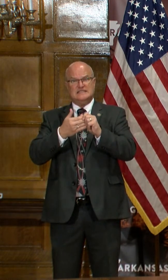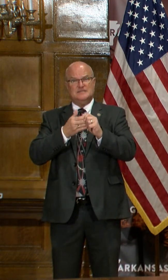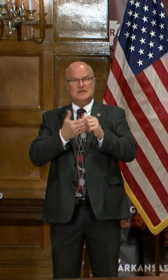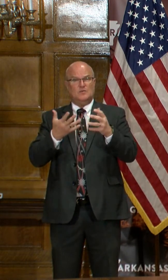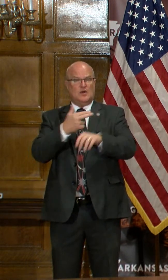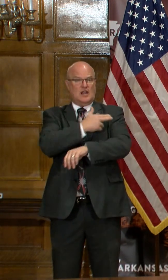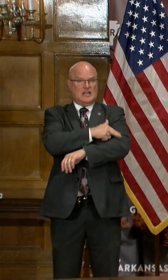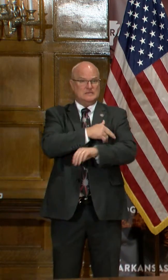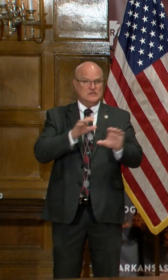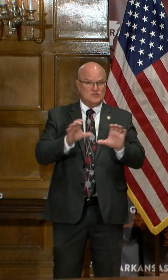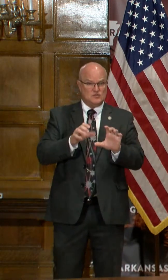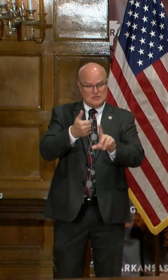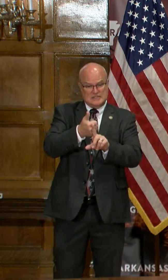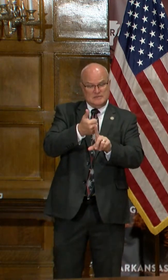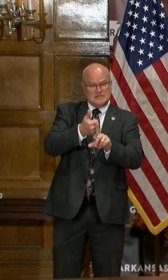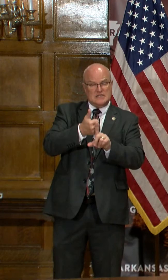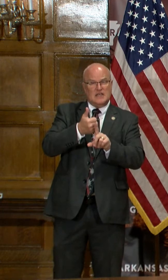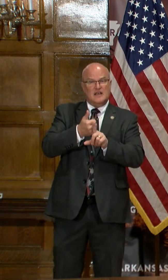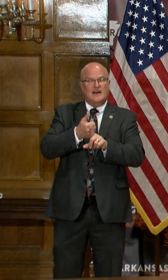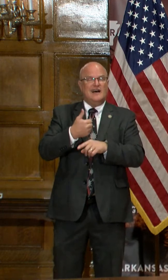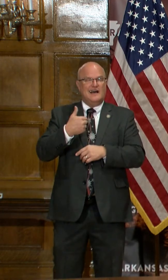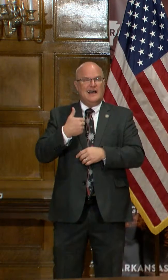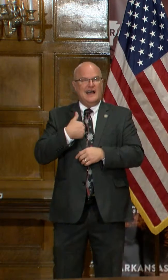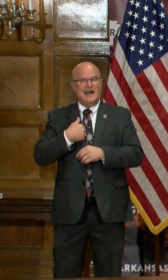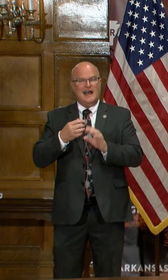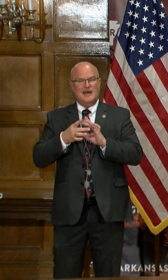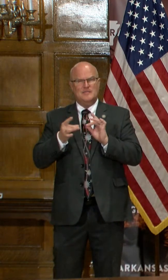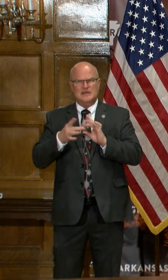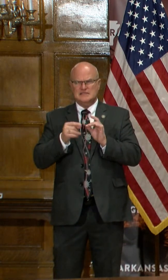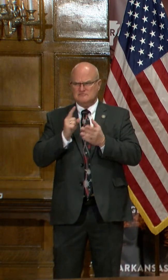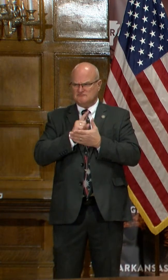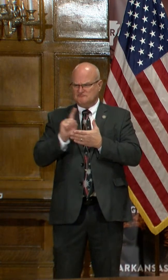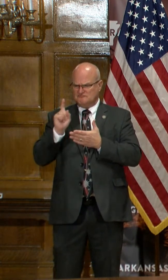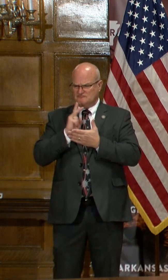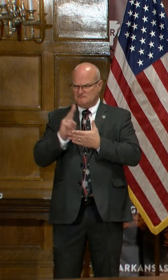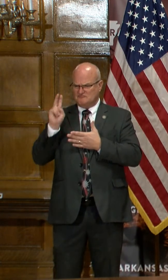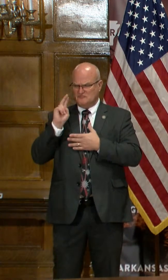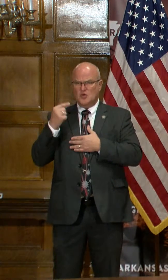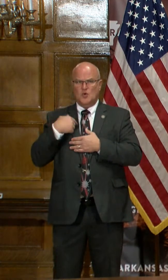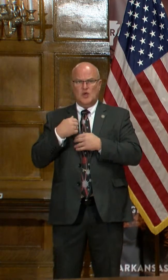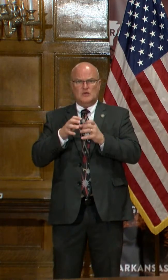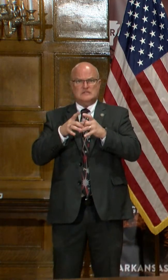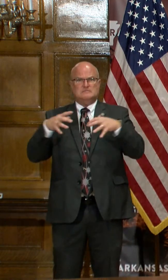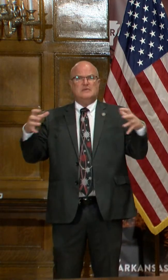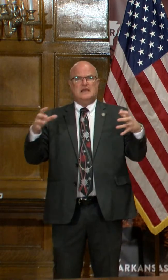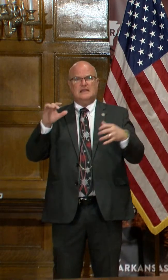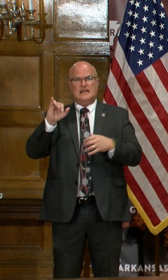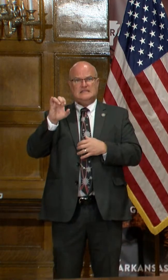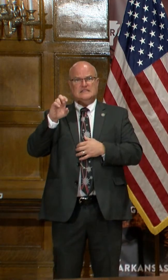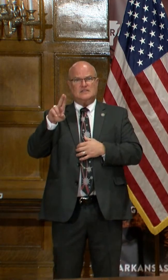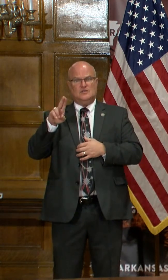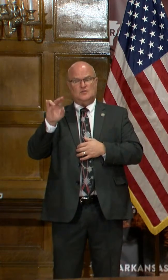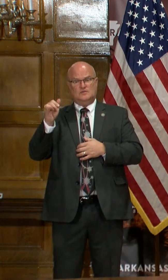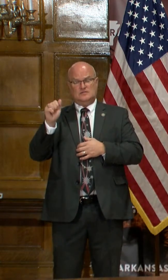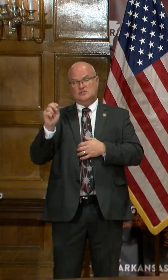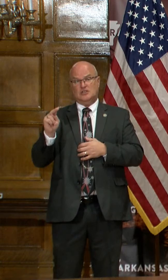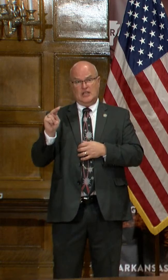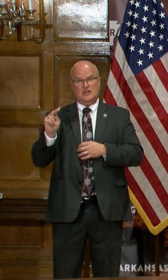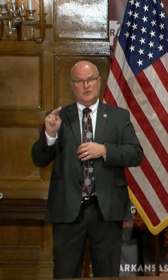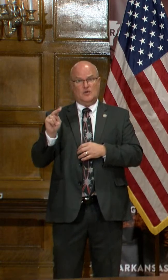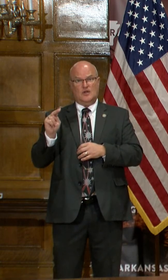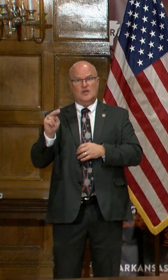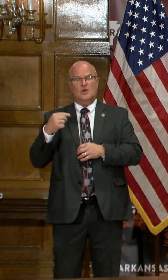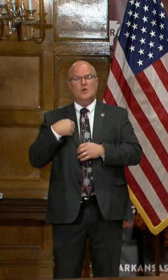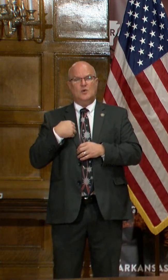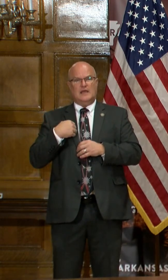what hospitals are doing, I mentioned here a week or so ago that we were expanding our ICU capacity in January. We